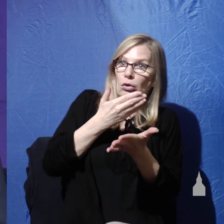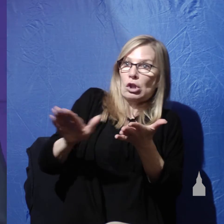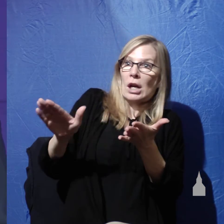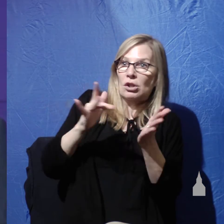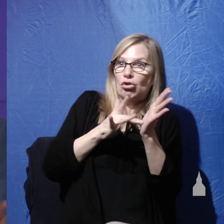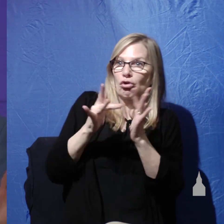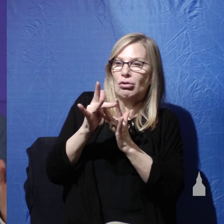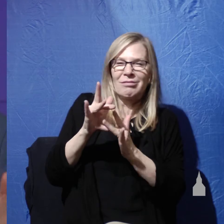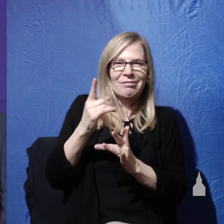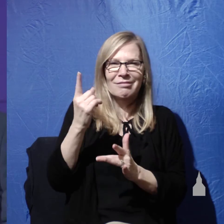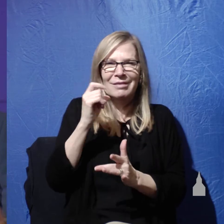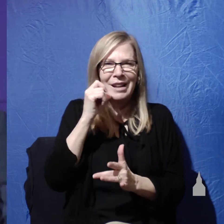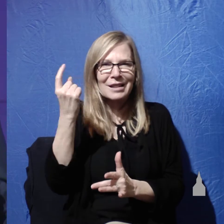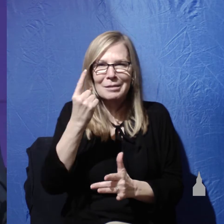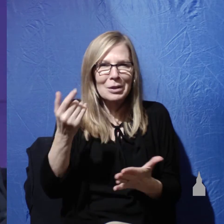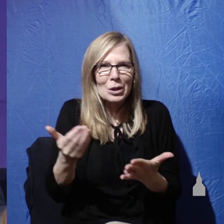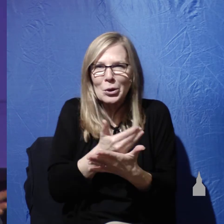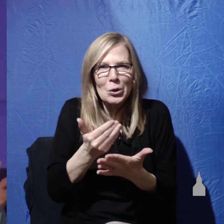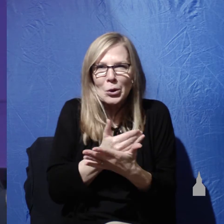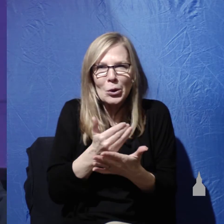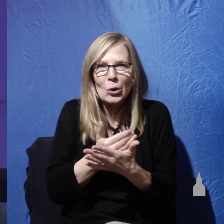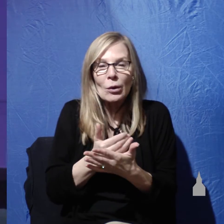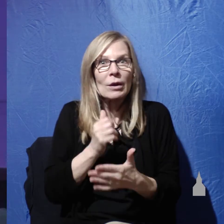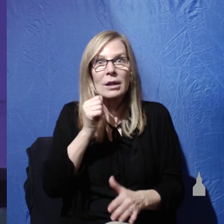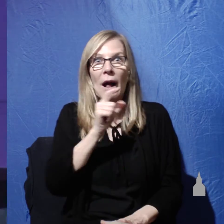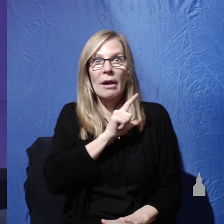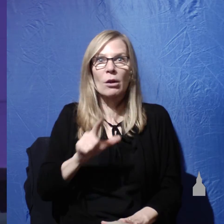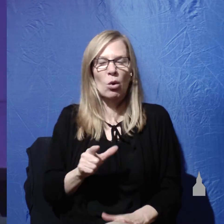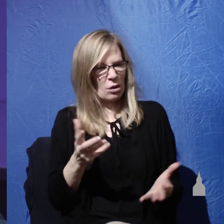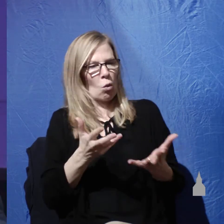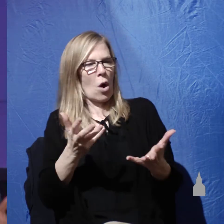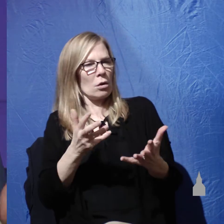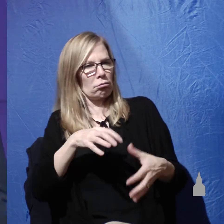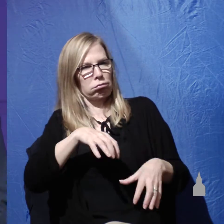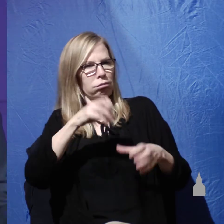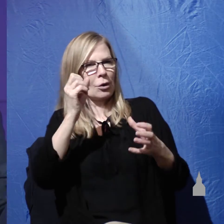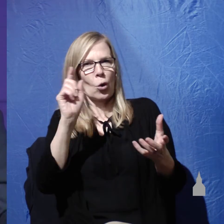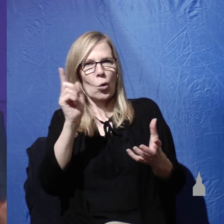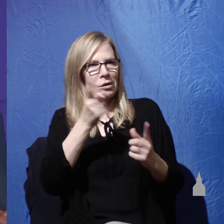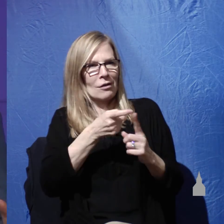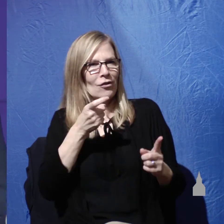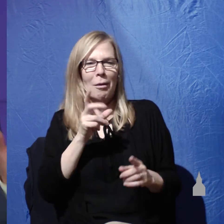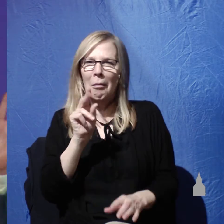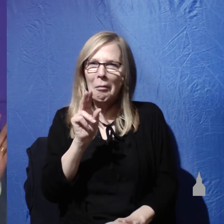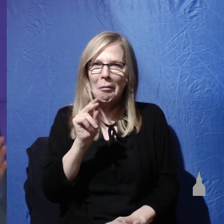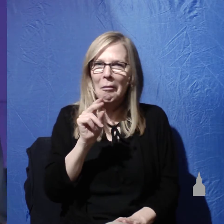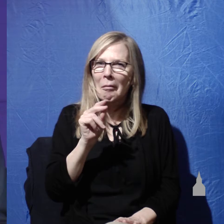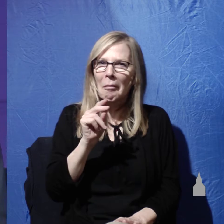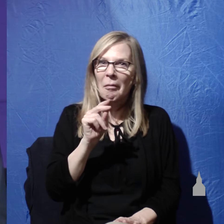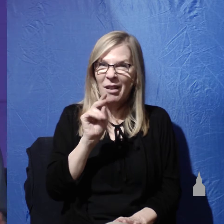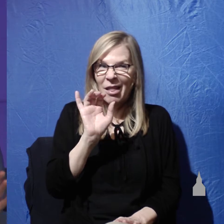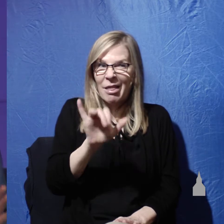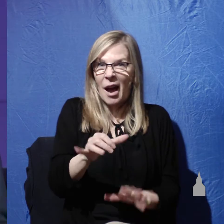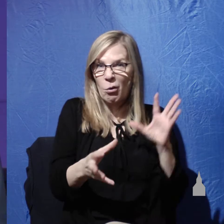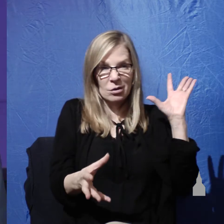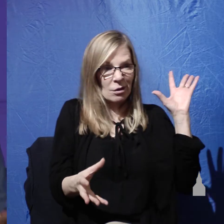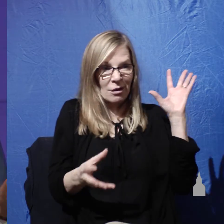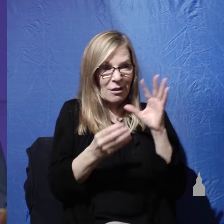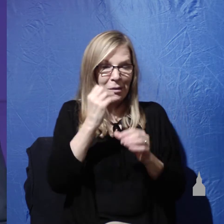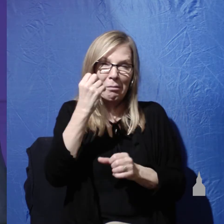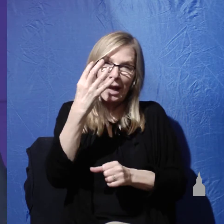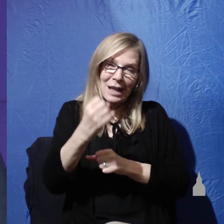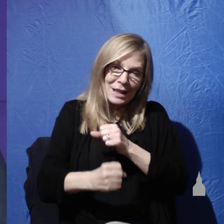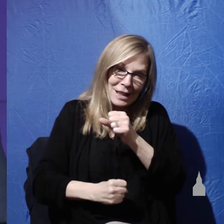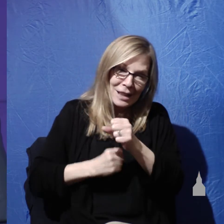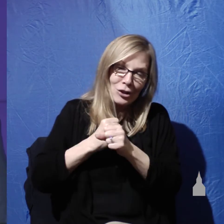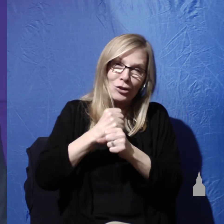It didn't catch the Lord off guard. Where did this come from? No, it was merely, watch this, it was the culmination of years